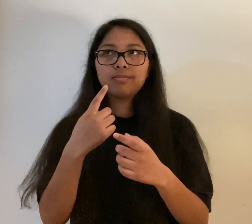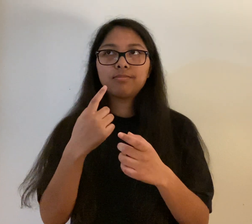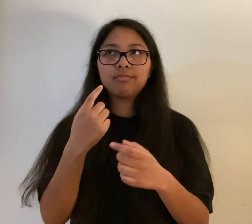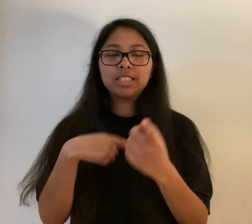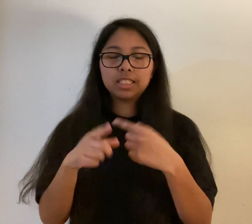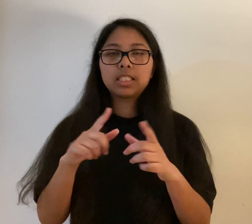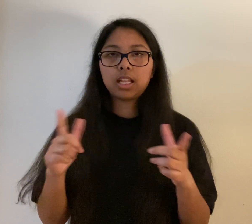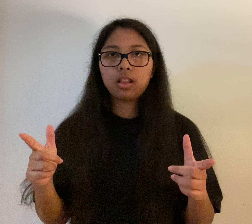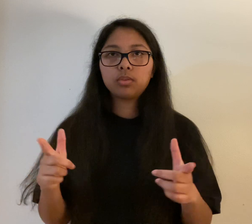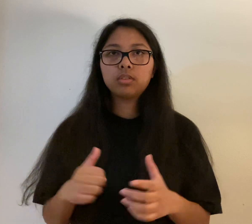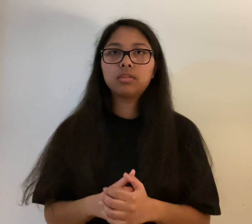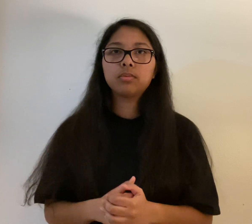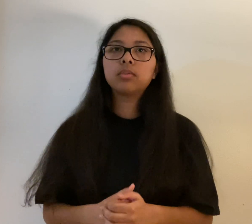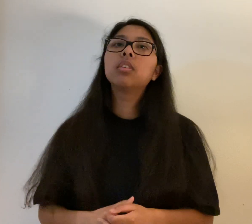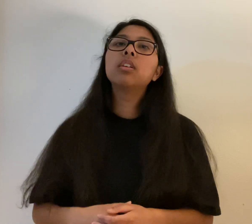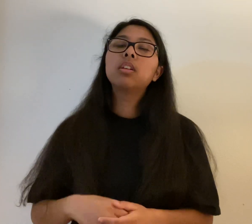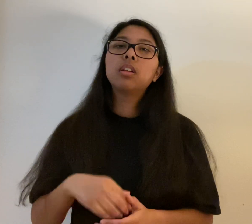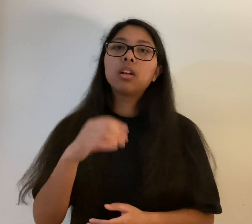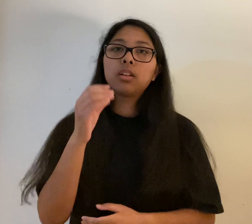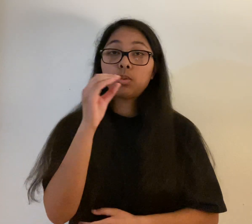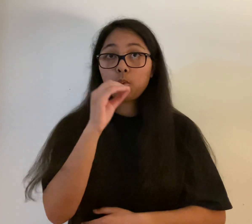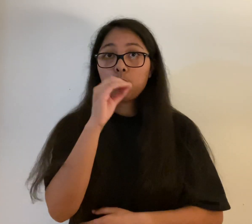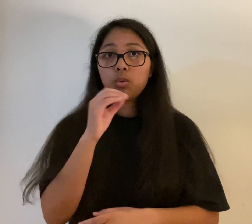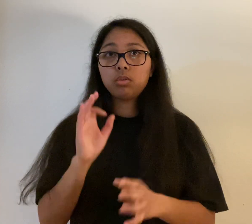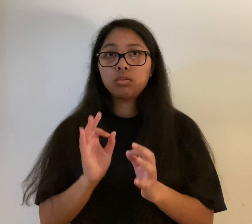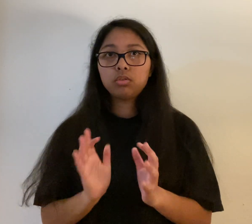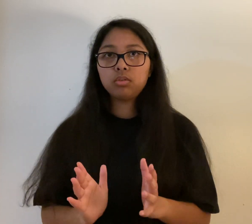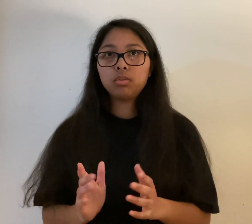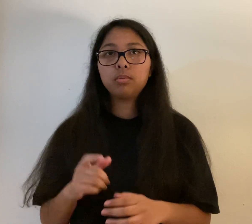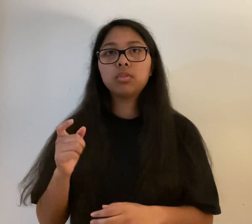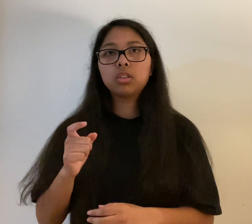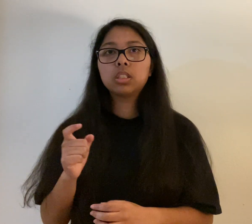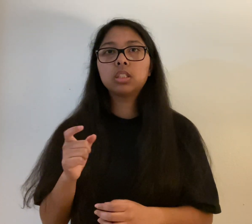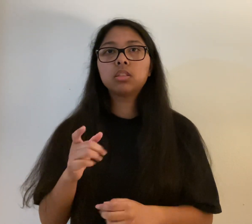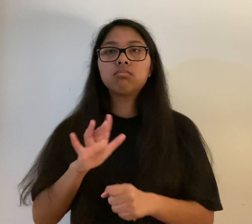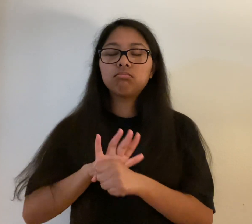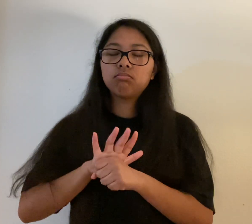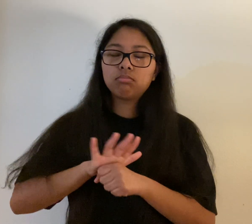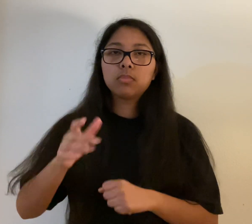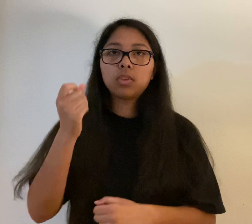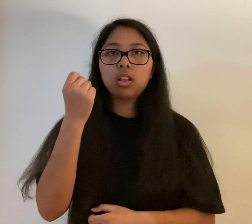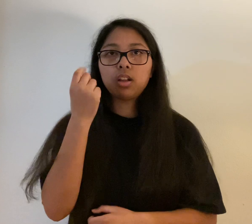The oral interpreter must be thoroughly knowledgeable about the process of speech reading, able